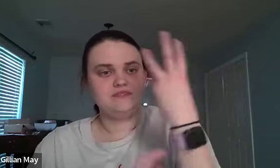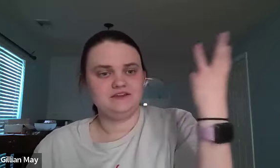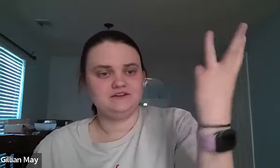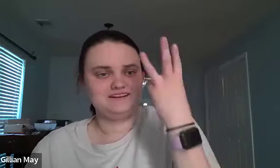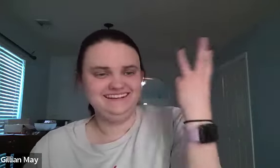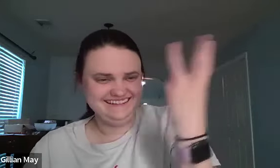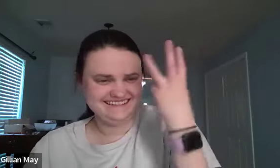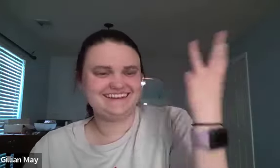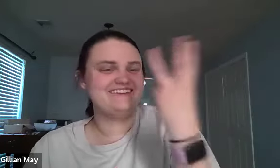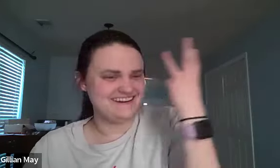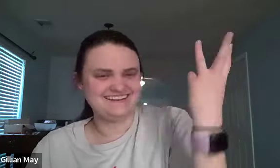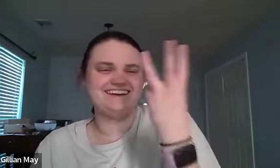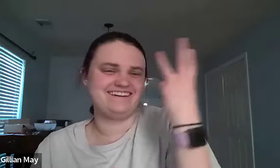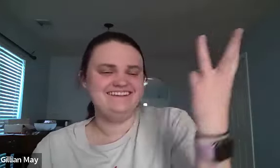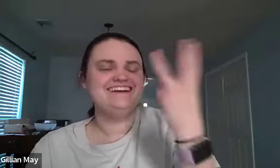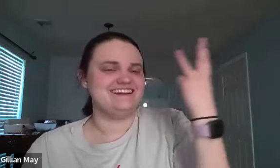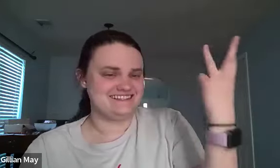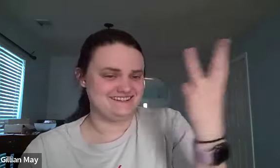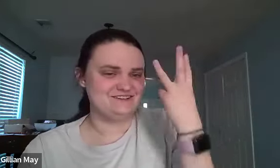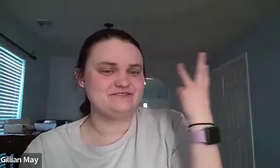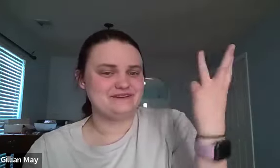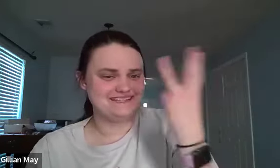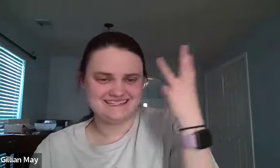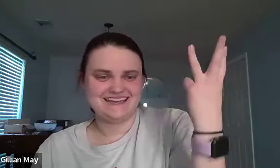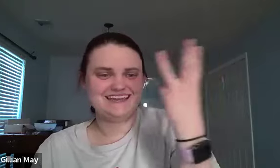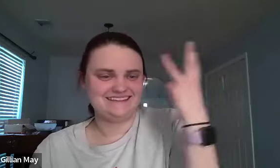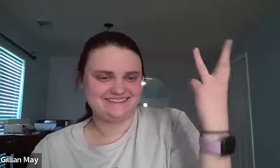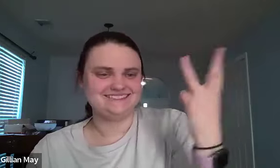then you're going to go, there you go. And a circle for Wednesday.